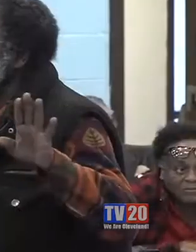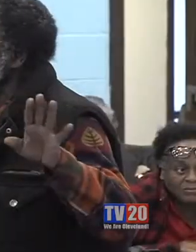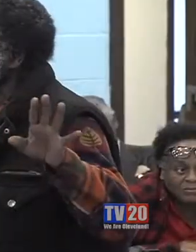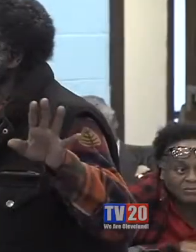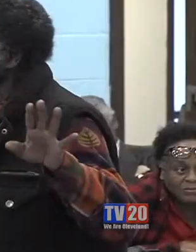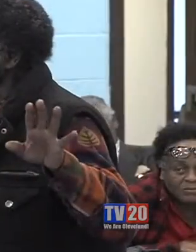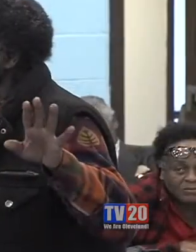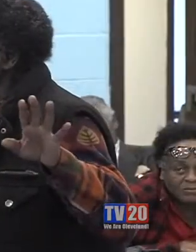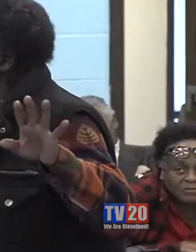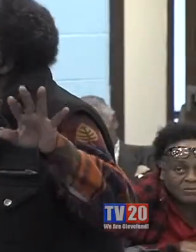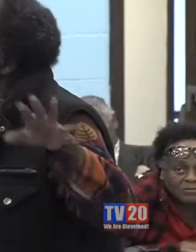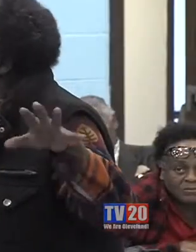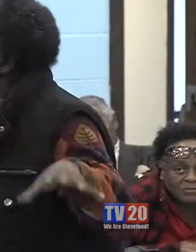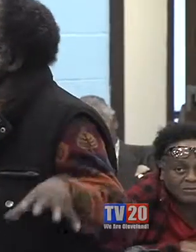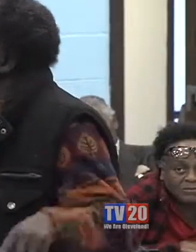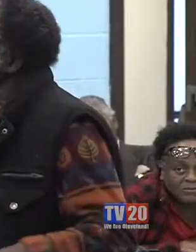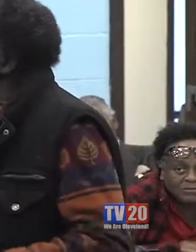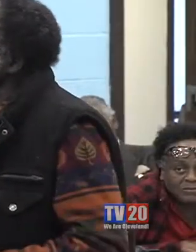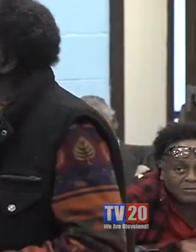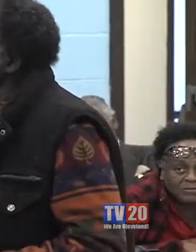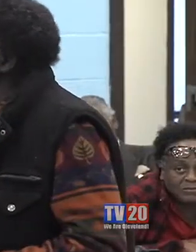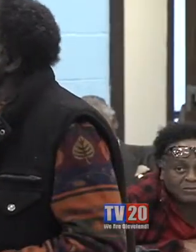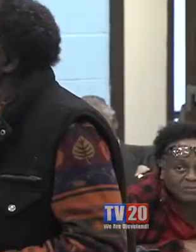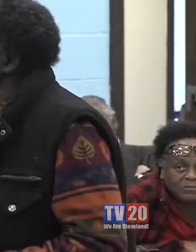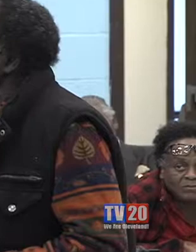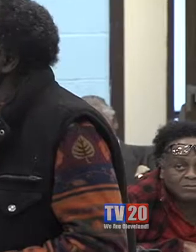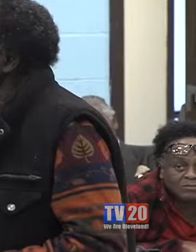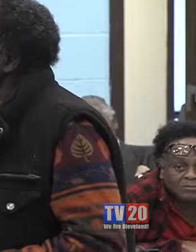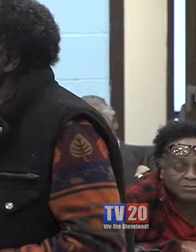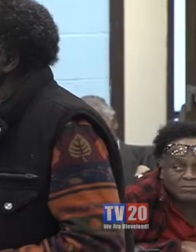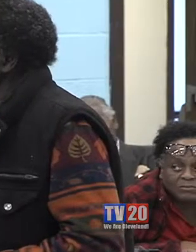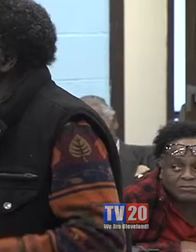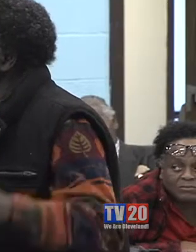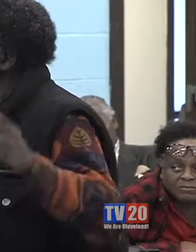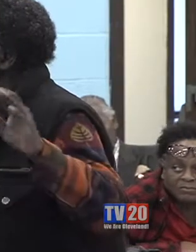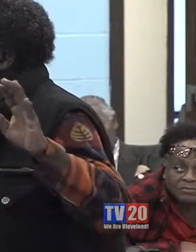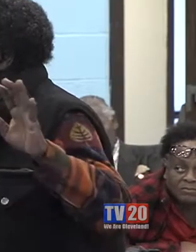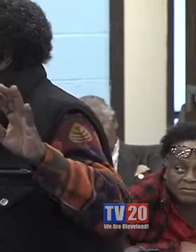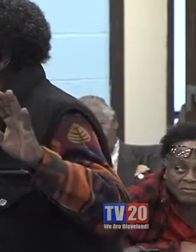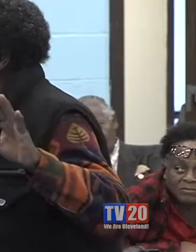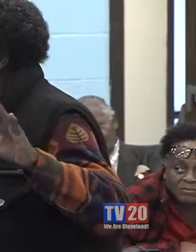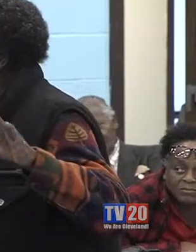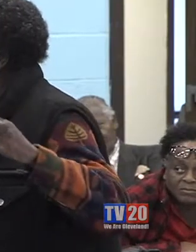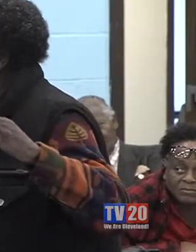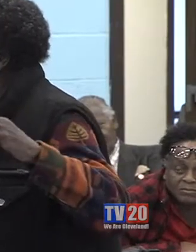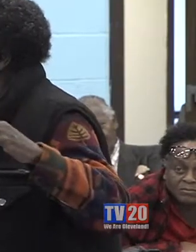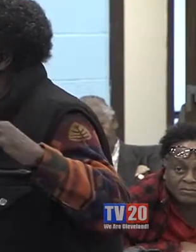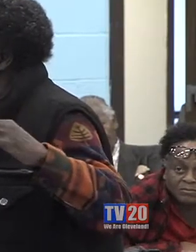should be in the education system, because